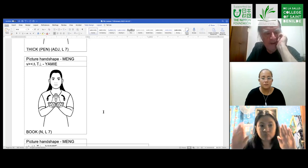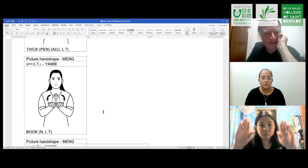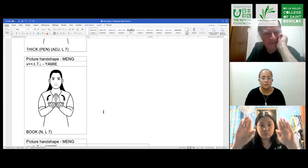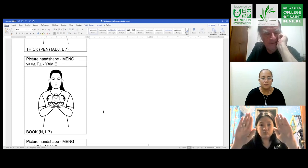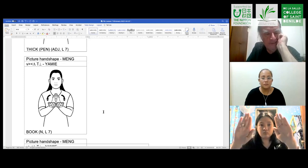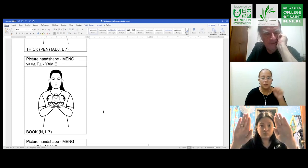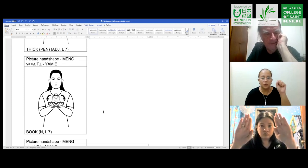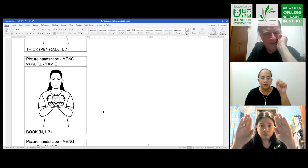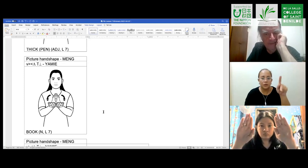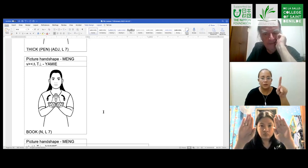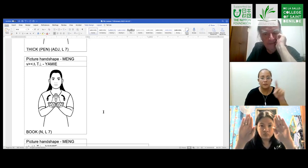Okay.